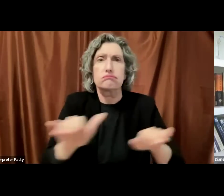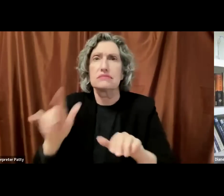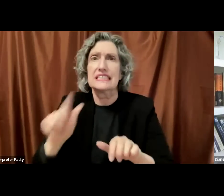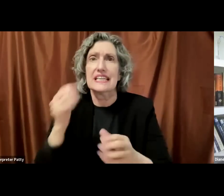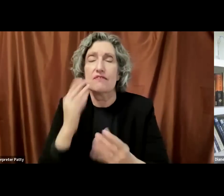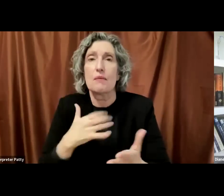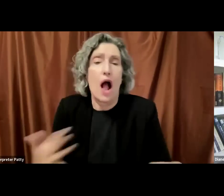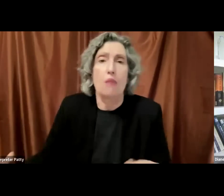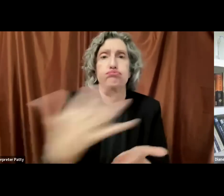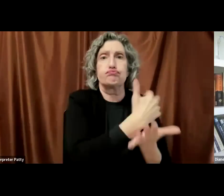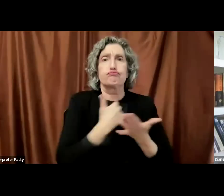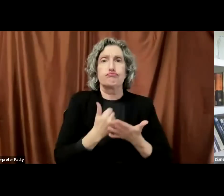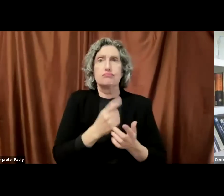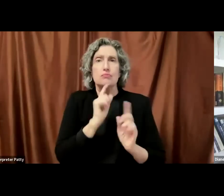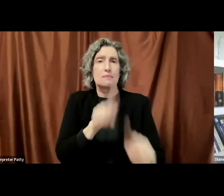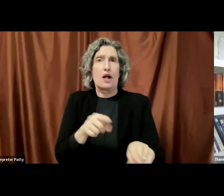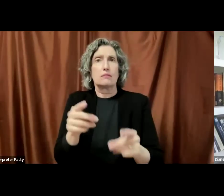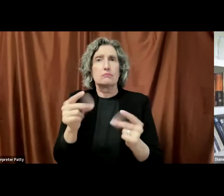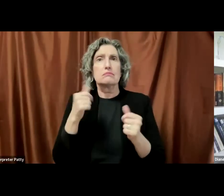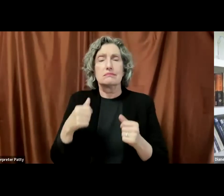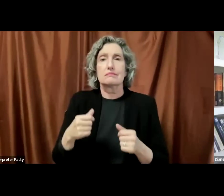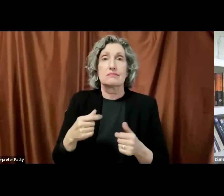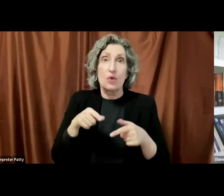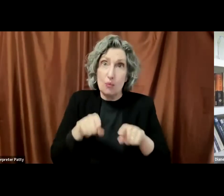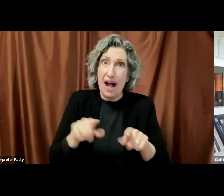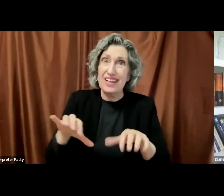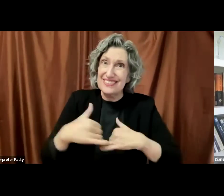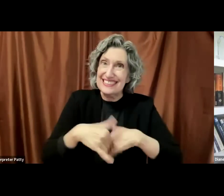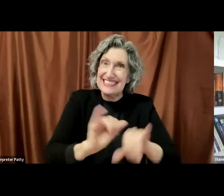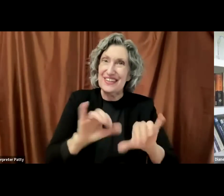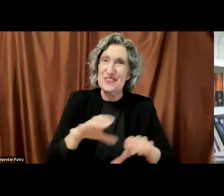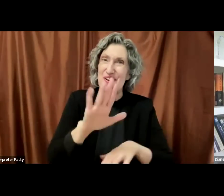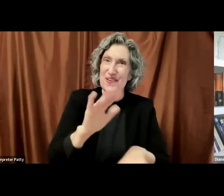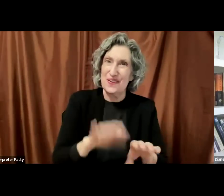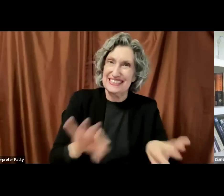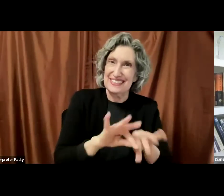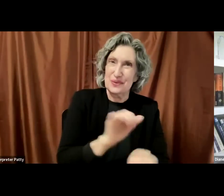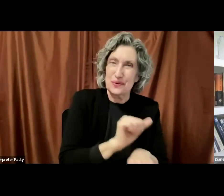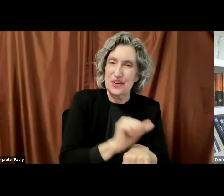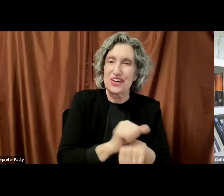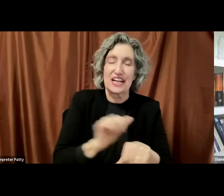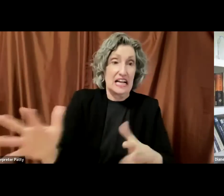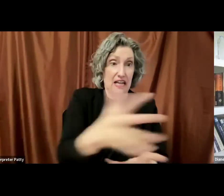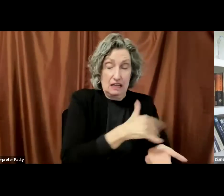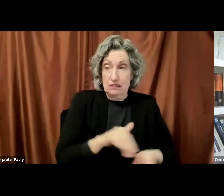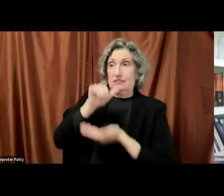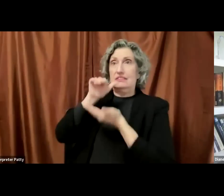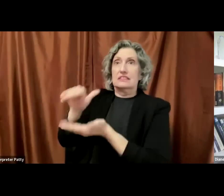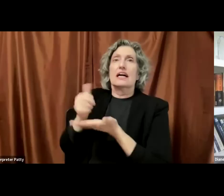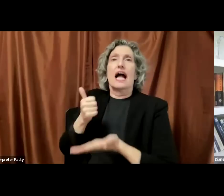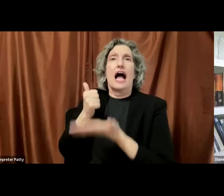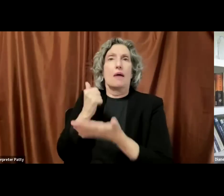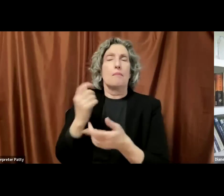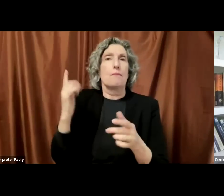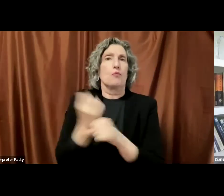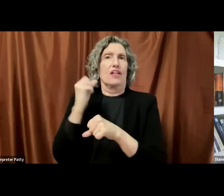share impacts, all while continuing your essential work. This is what we'll need and what we'll continue to need. So many thanks